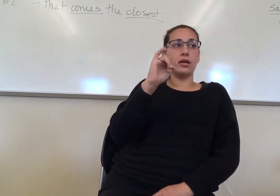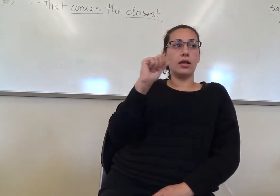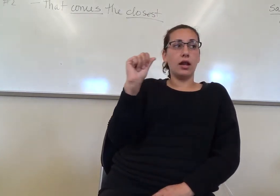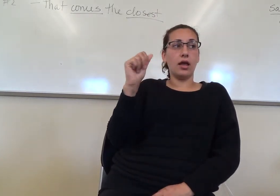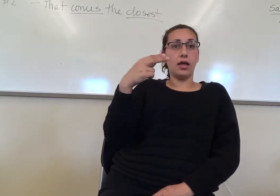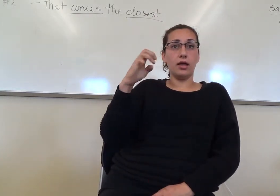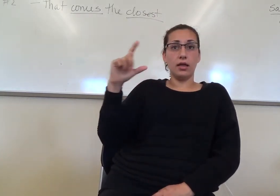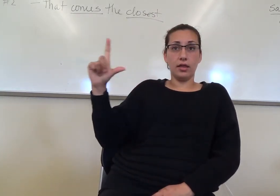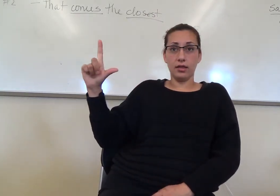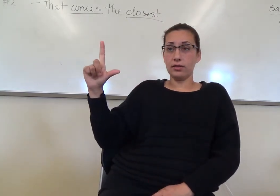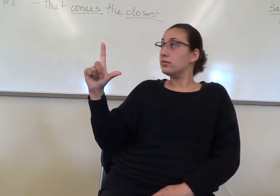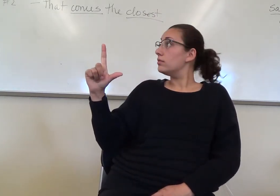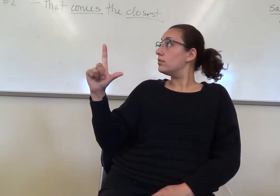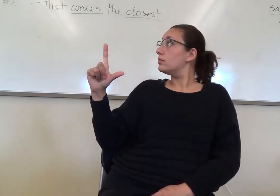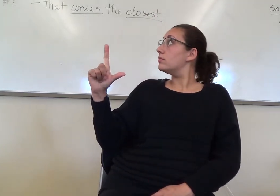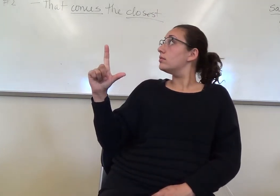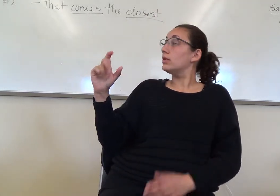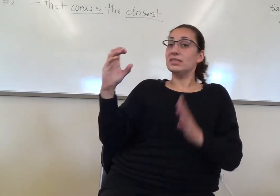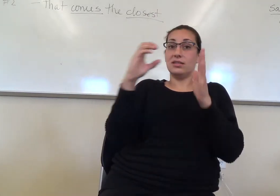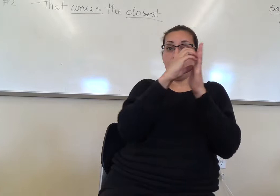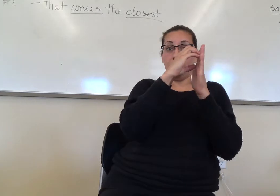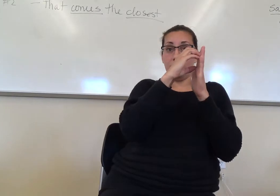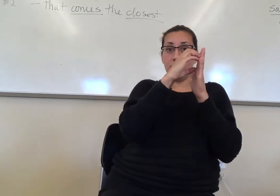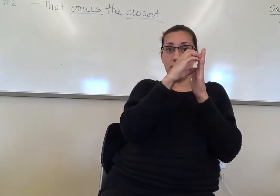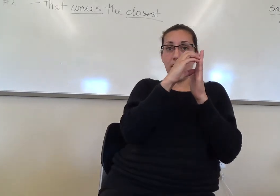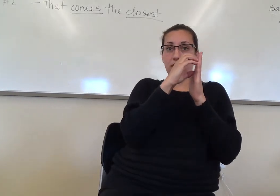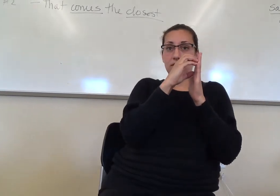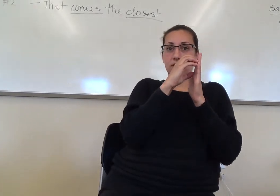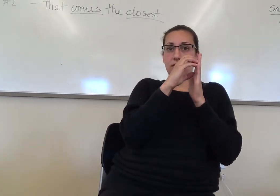this section, what's this section?